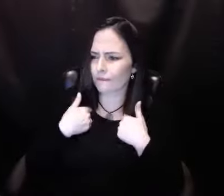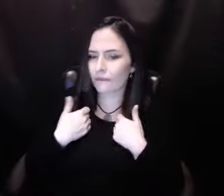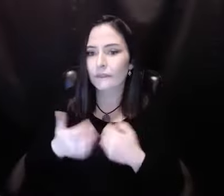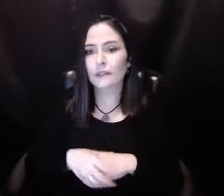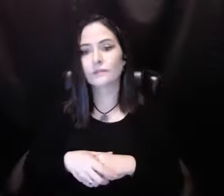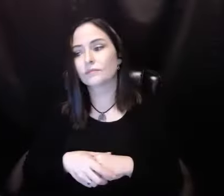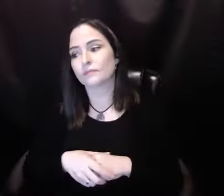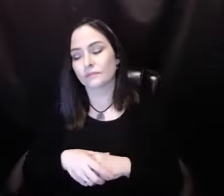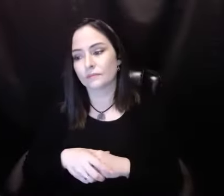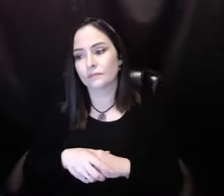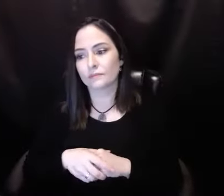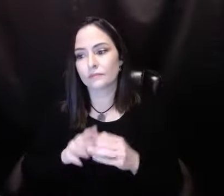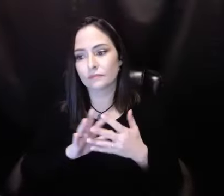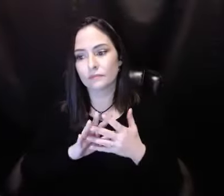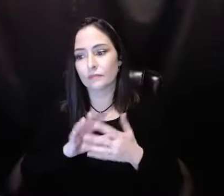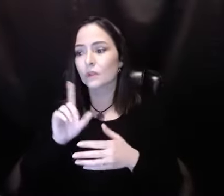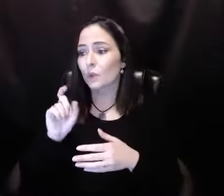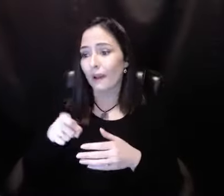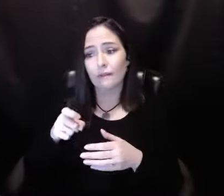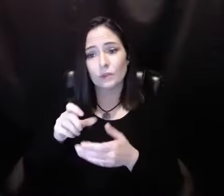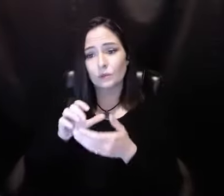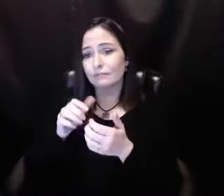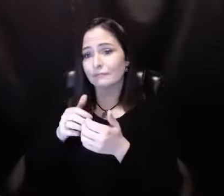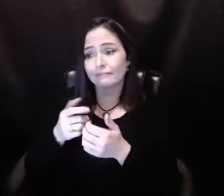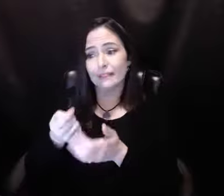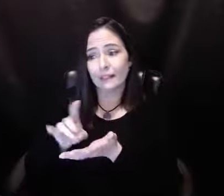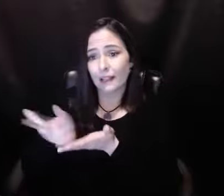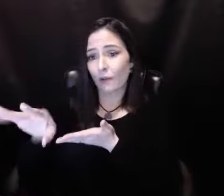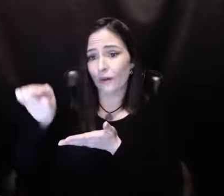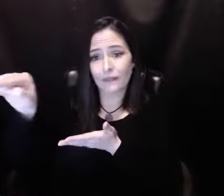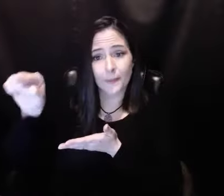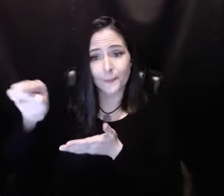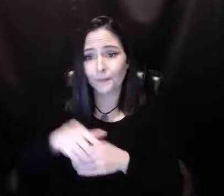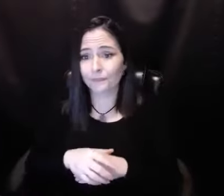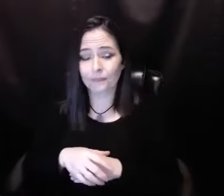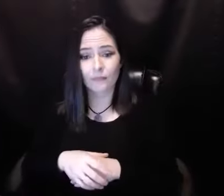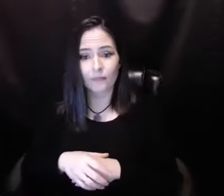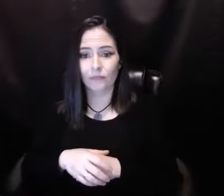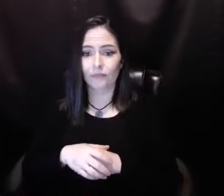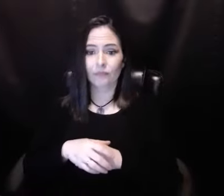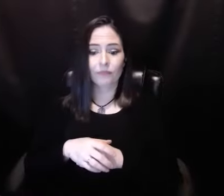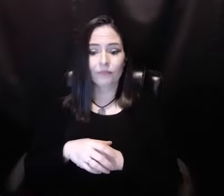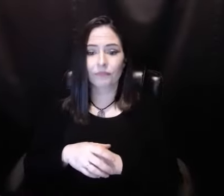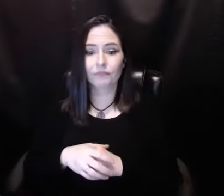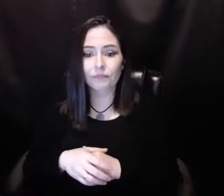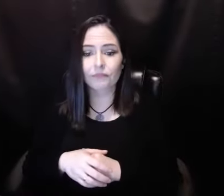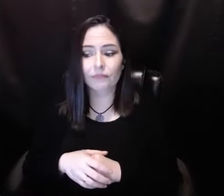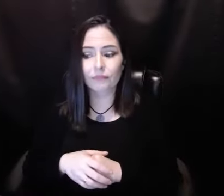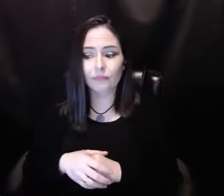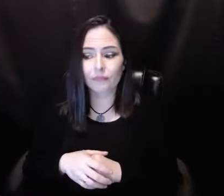do something with your life. If you want to have a life, you got to get rid of it and make it lock. Got to